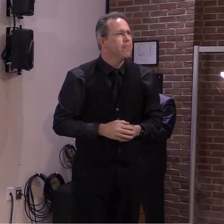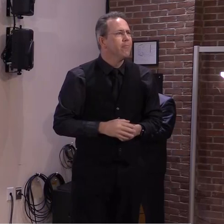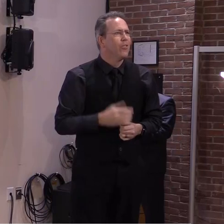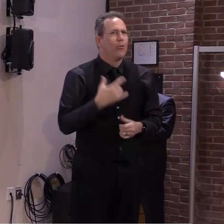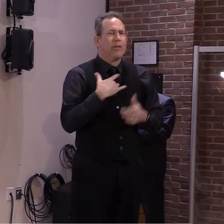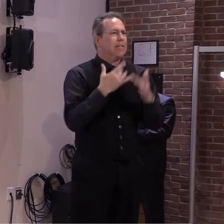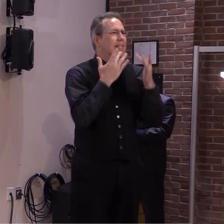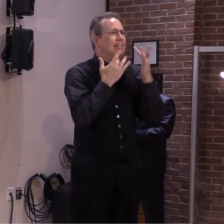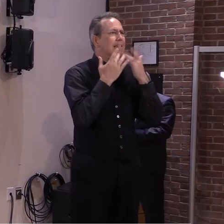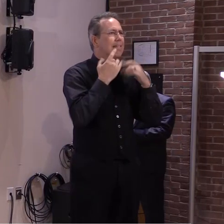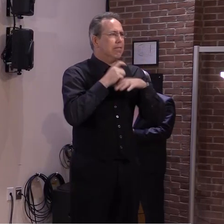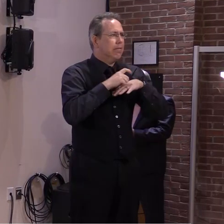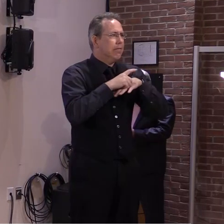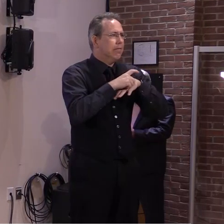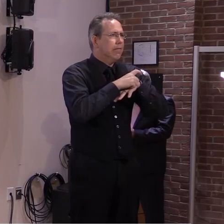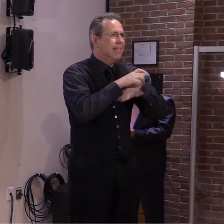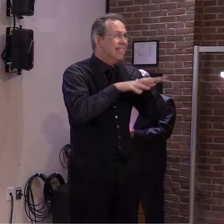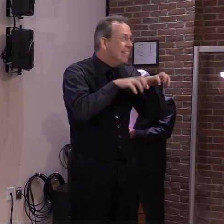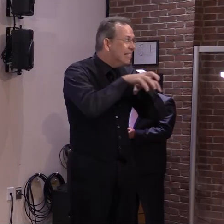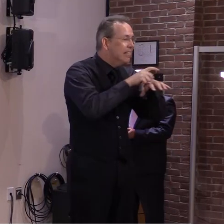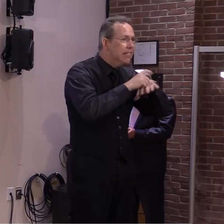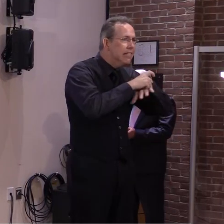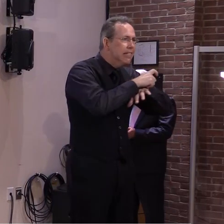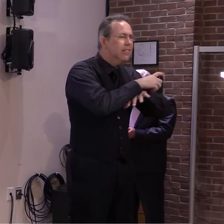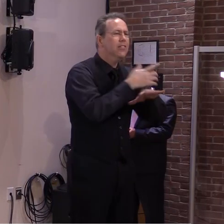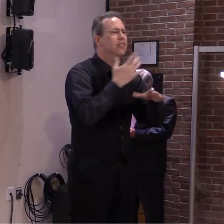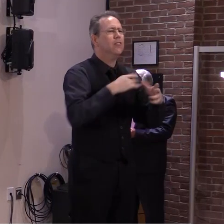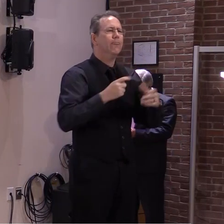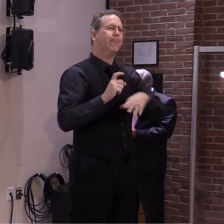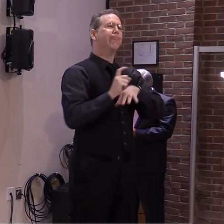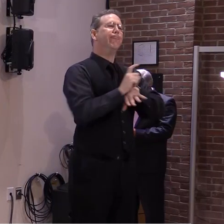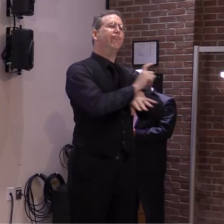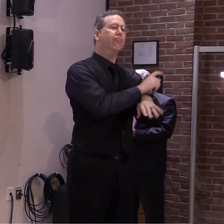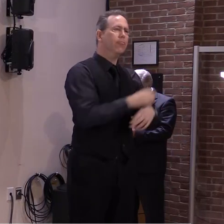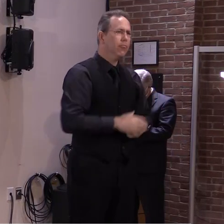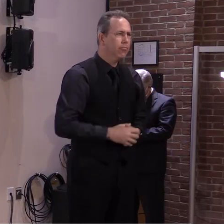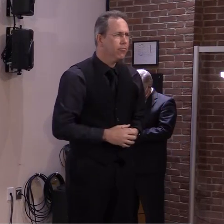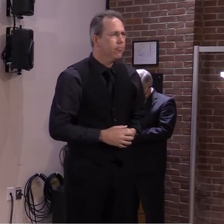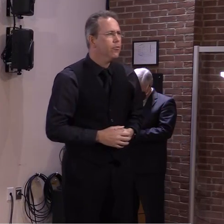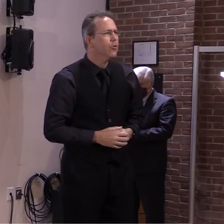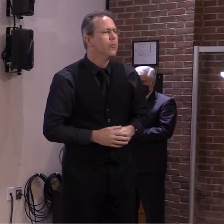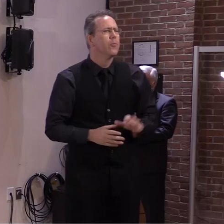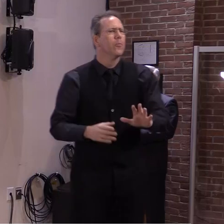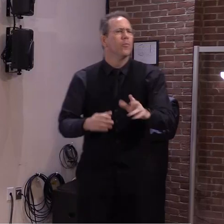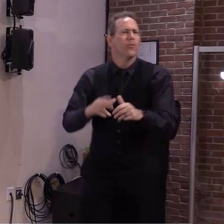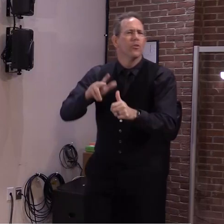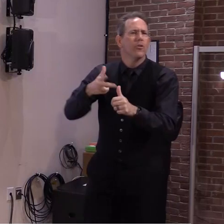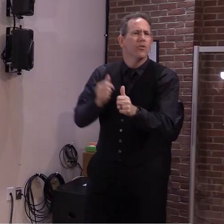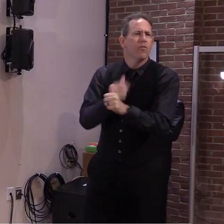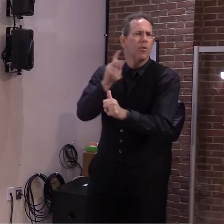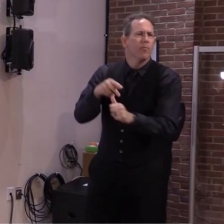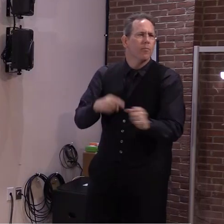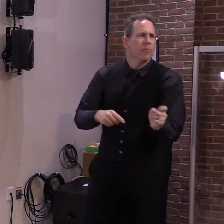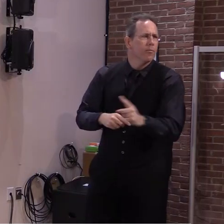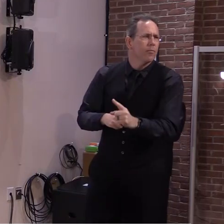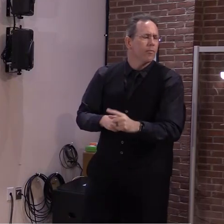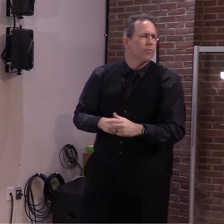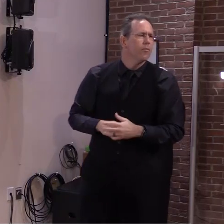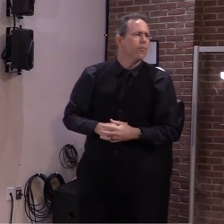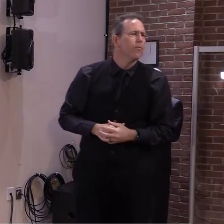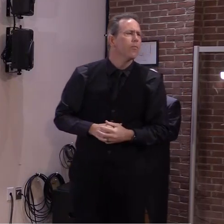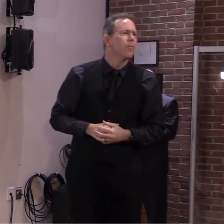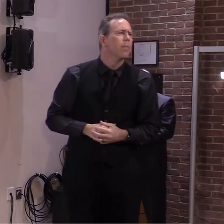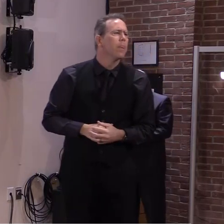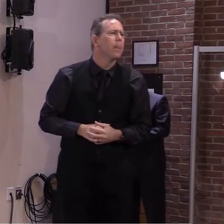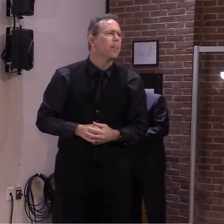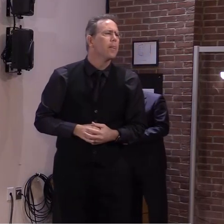But does somebody have the number of doing nothing so that if yes, April 2nd of next year,